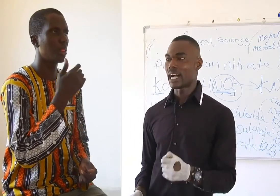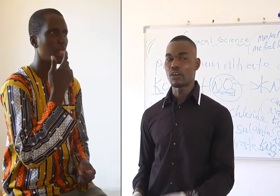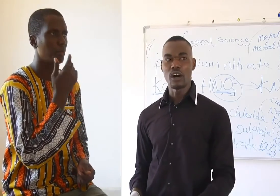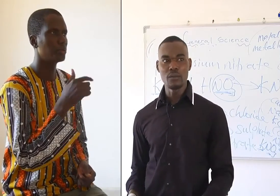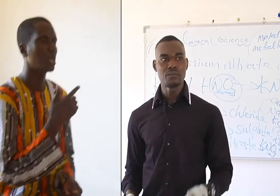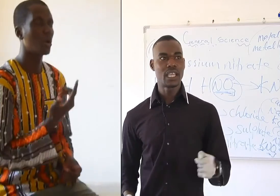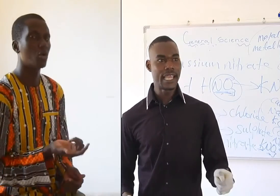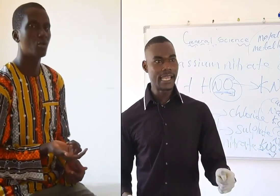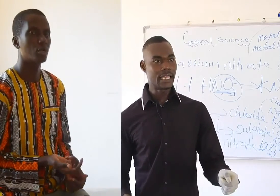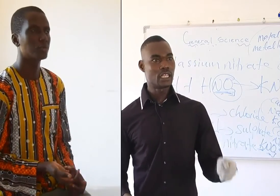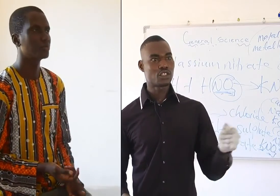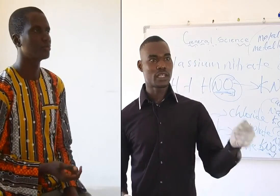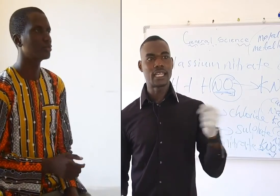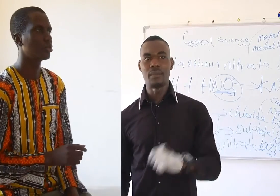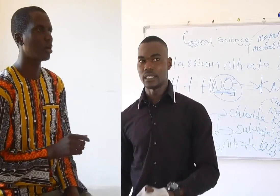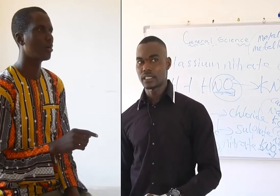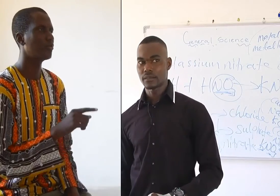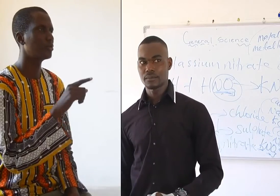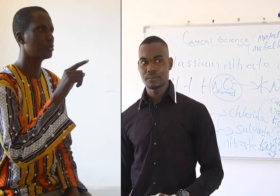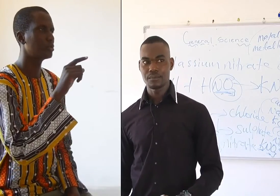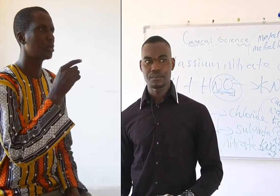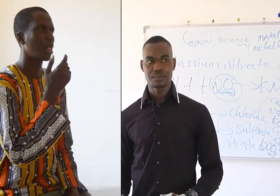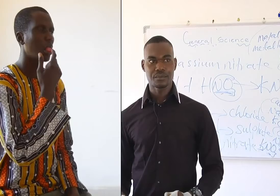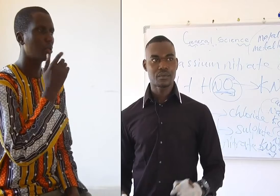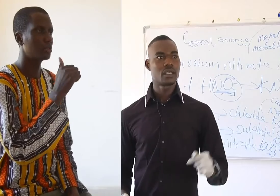base are called A, salt and base,